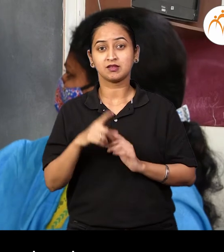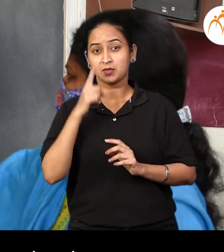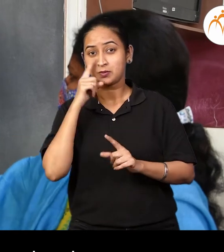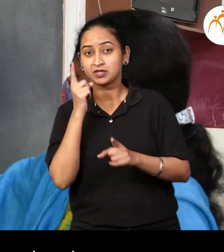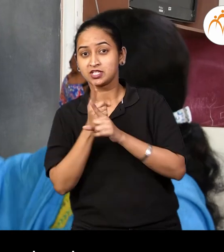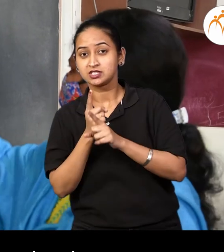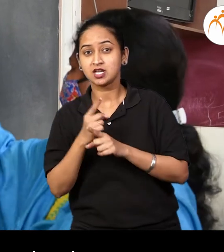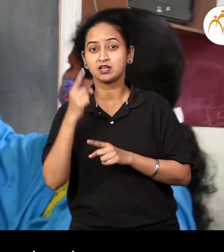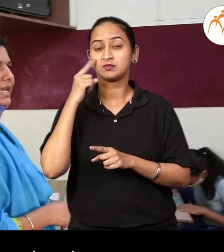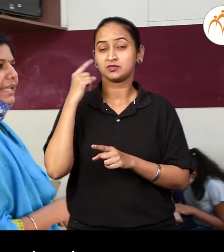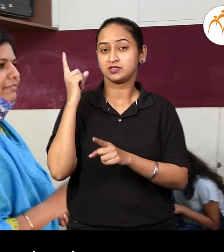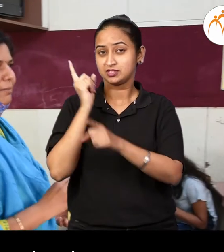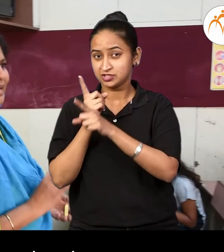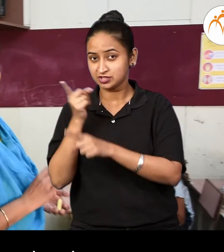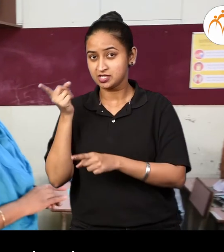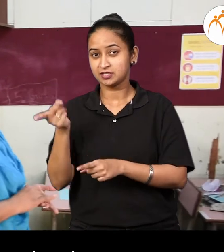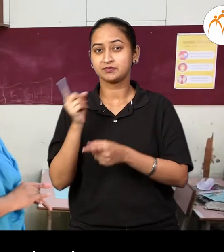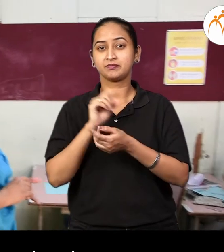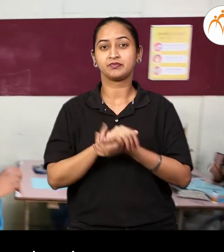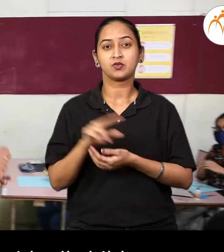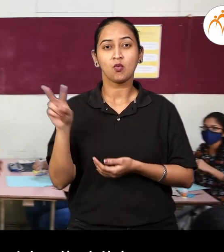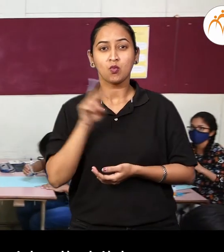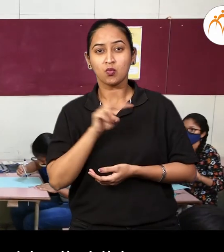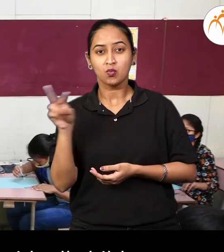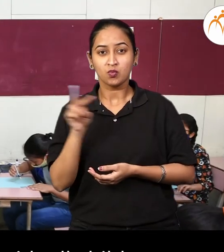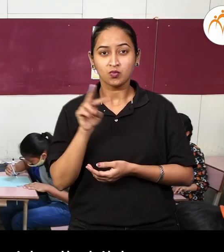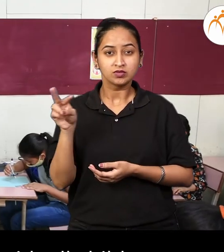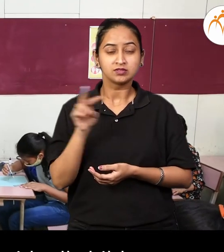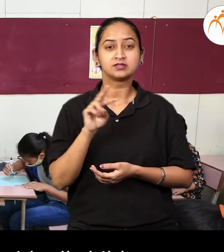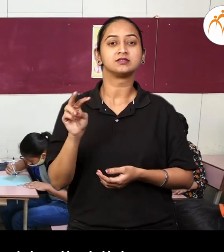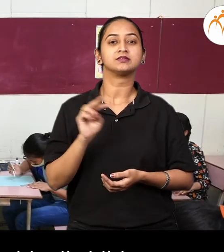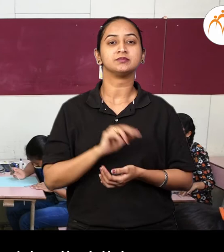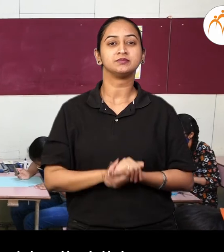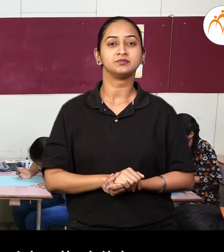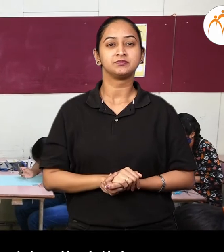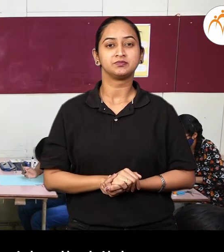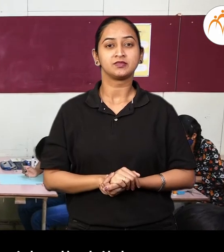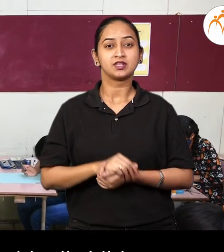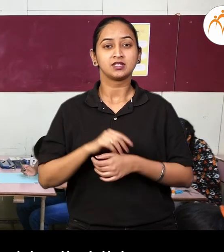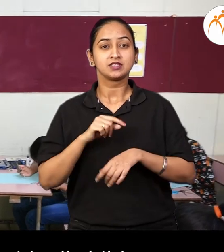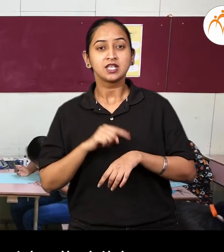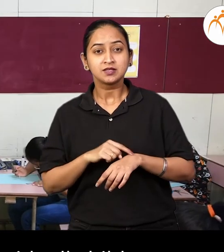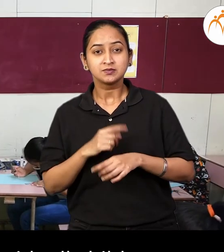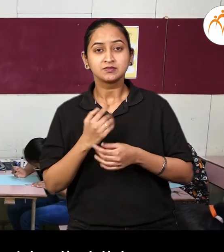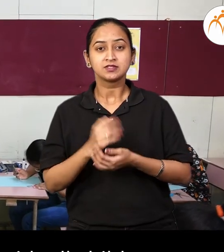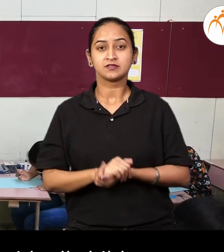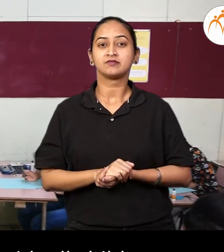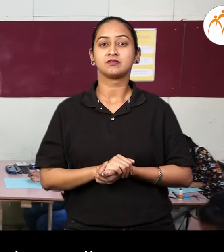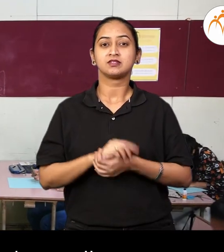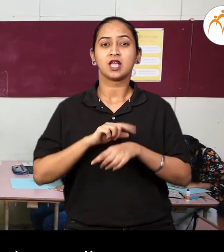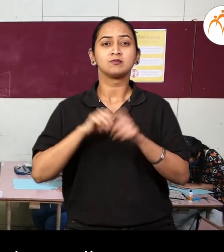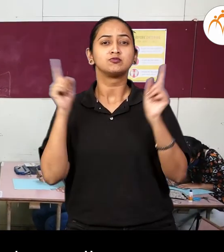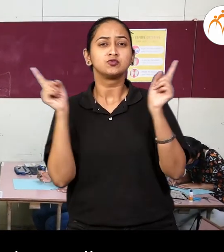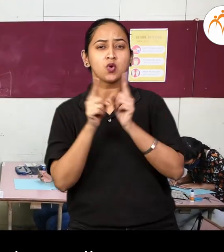likes her teacher because she speaks kindly with all children.